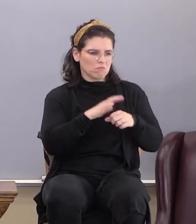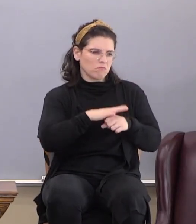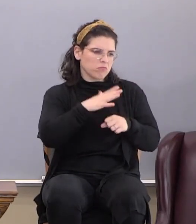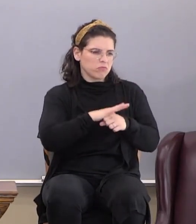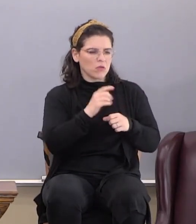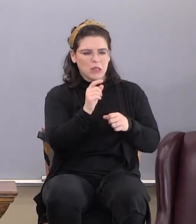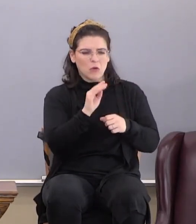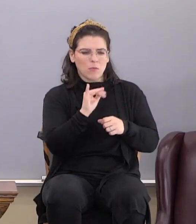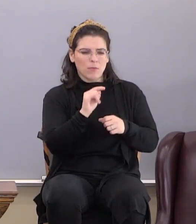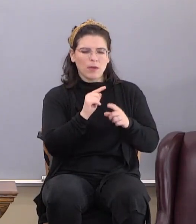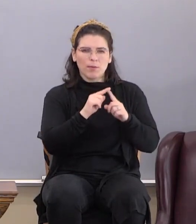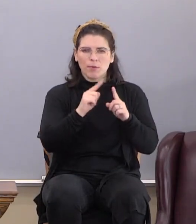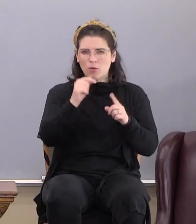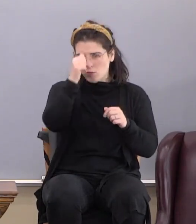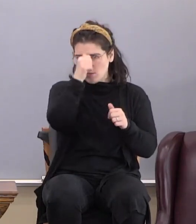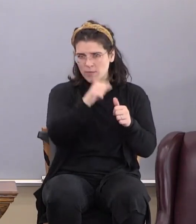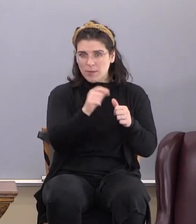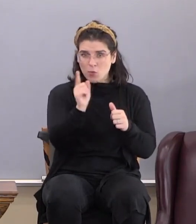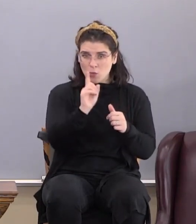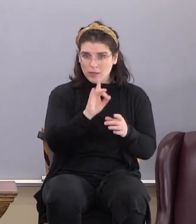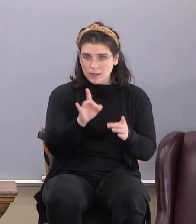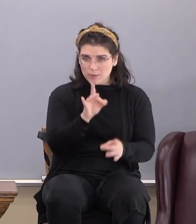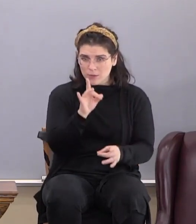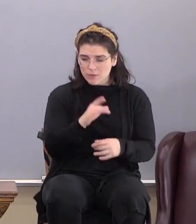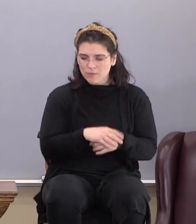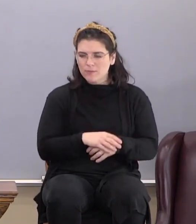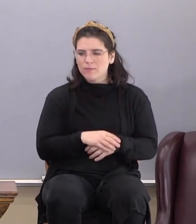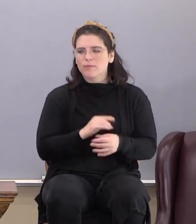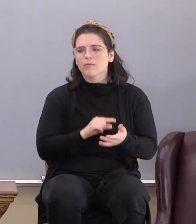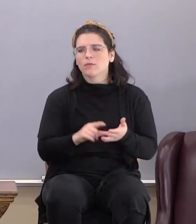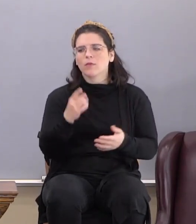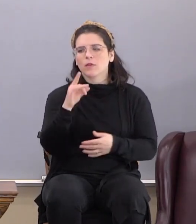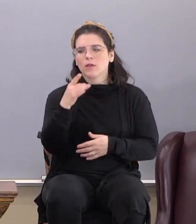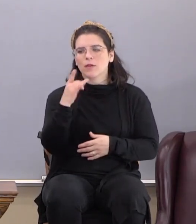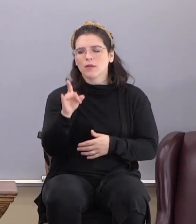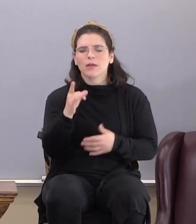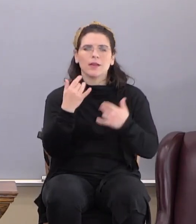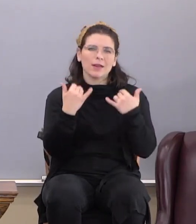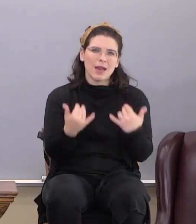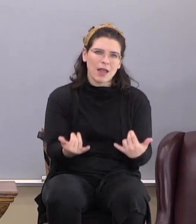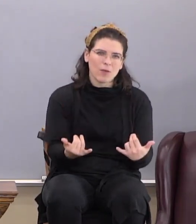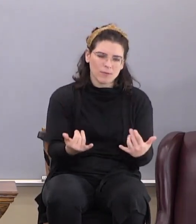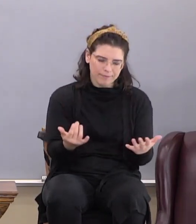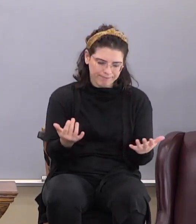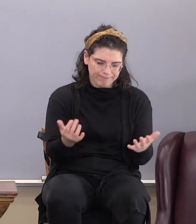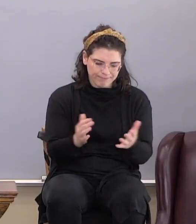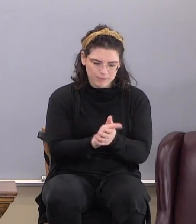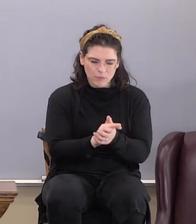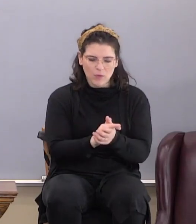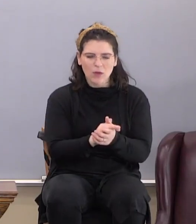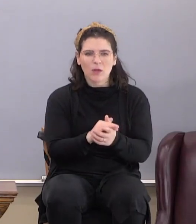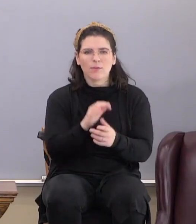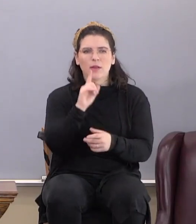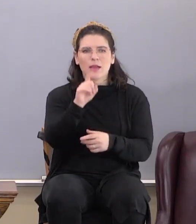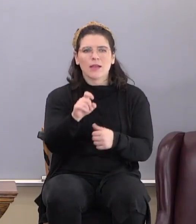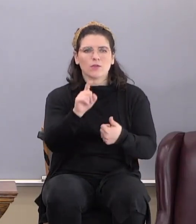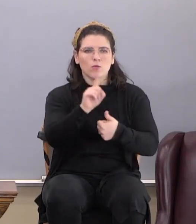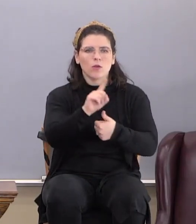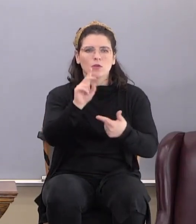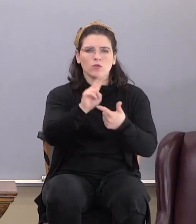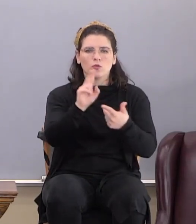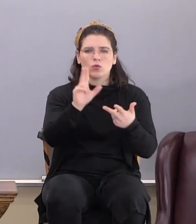this, okay? So, enough said. Verse 18. Now, what we're going to do in verse 18, we're going to ask three questions, all